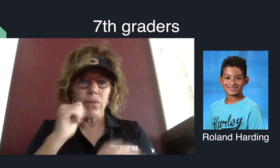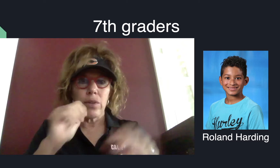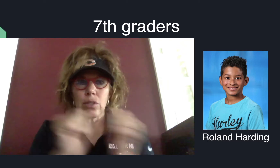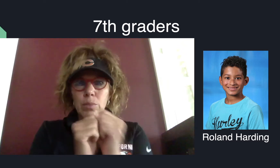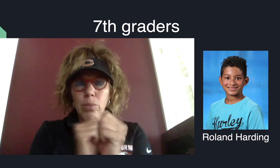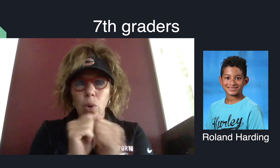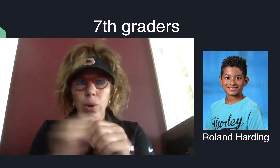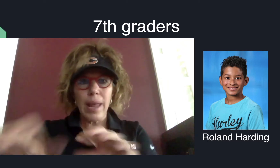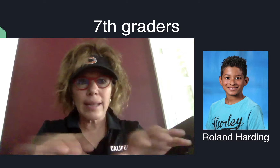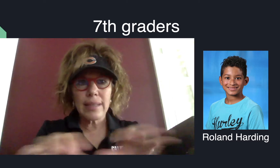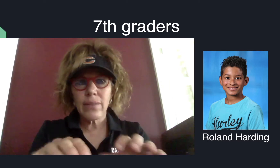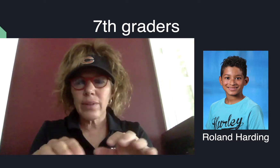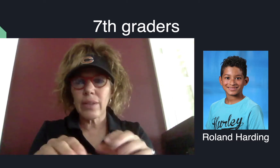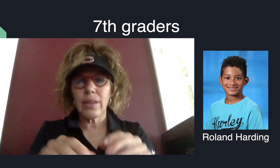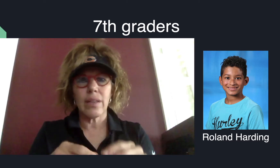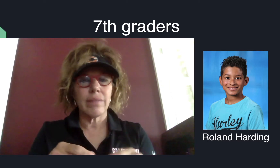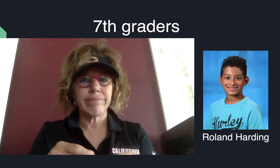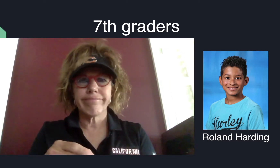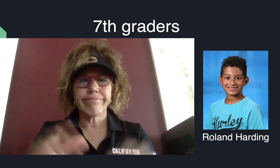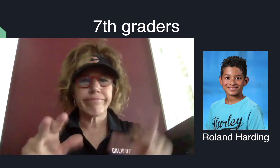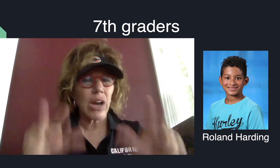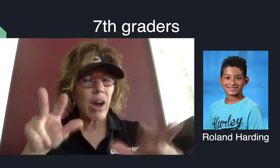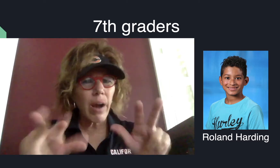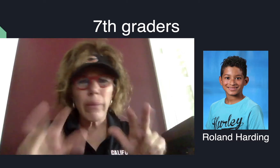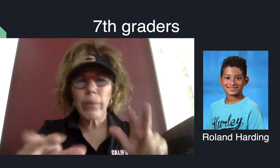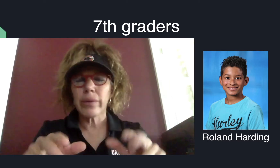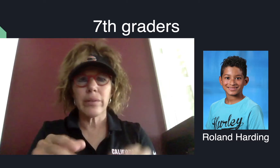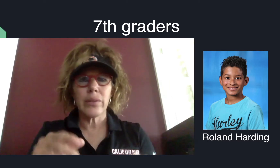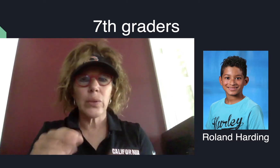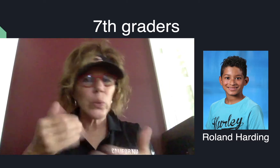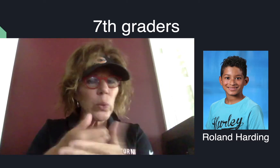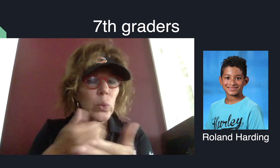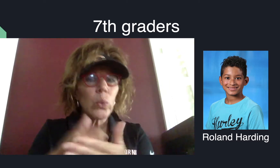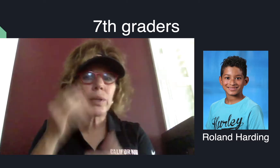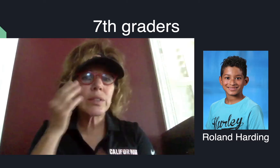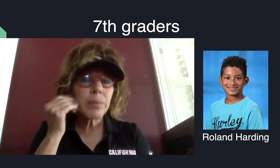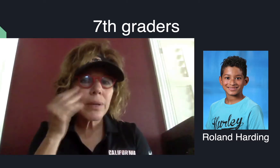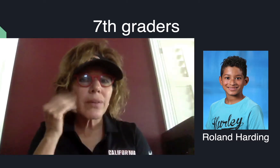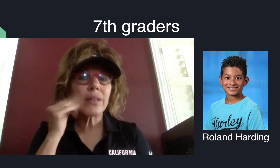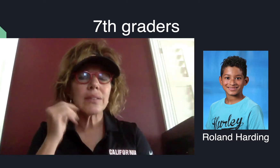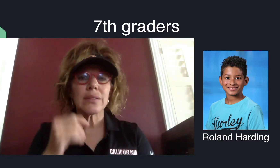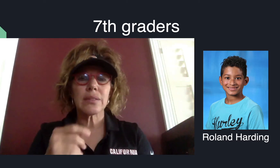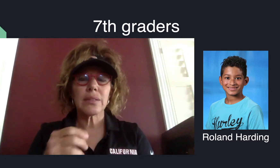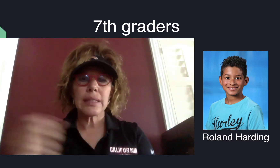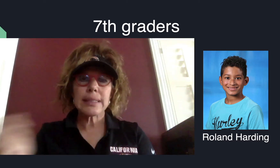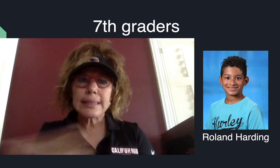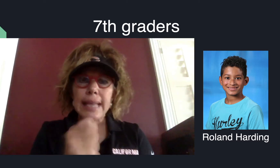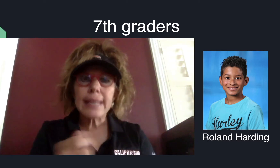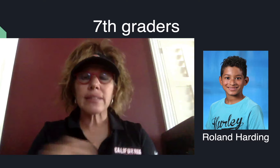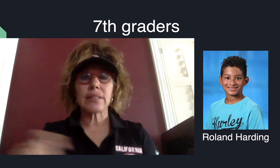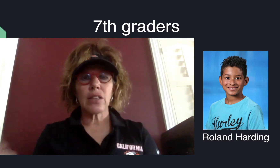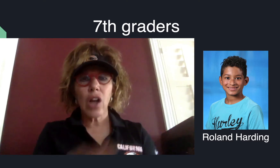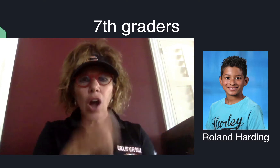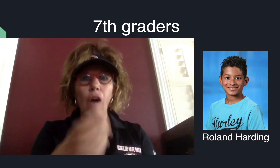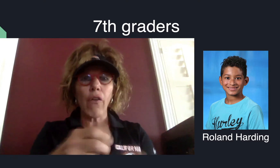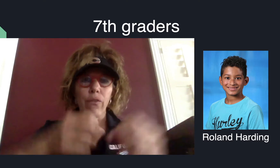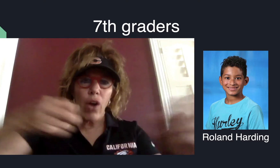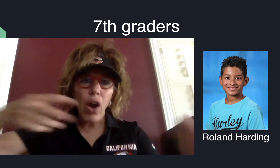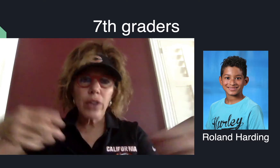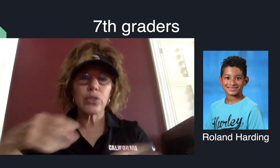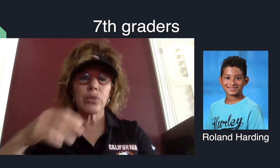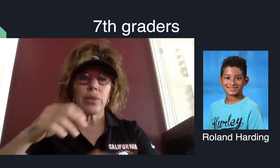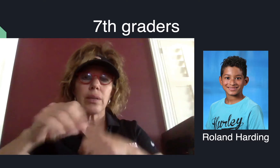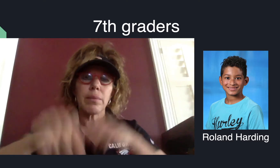At the beginning of each sports activity, maybe a little bit awkward with a new experience,